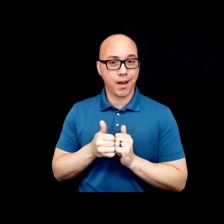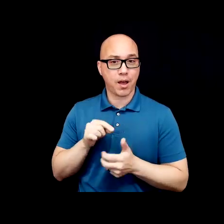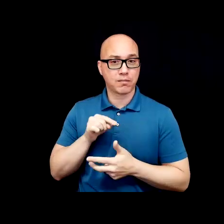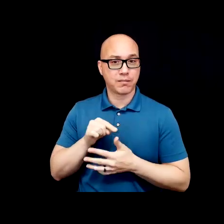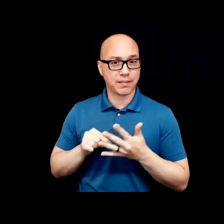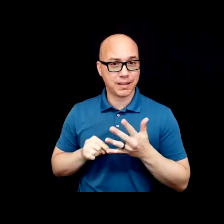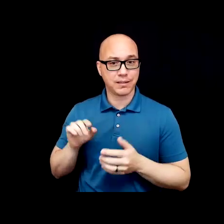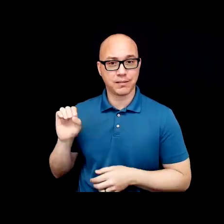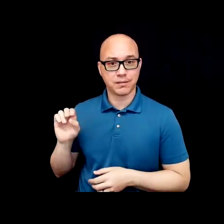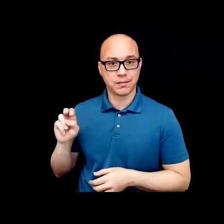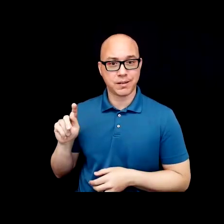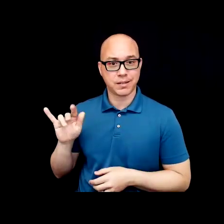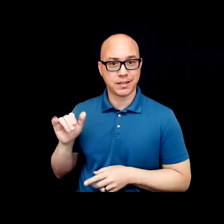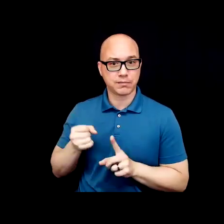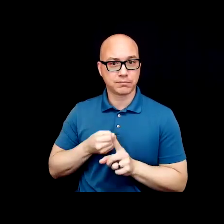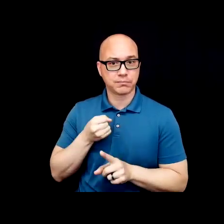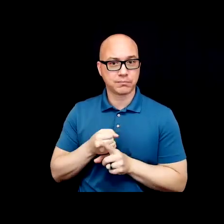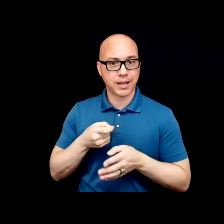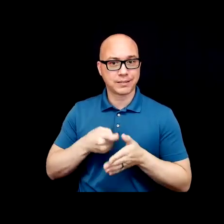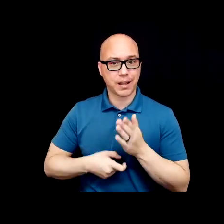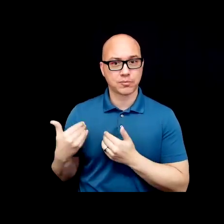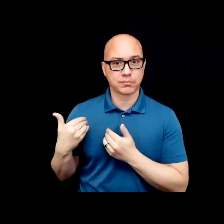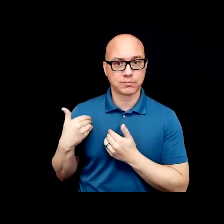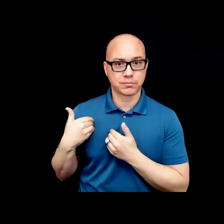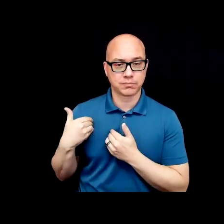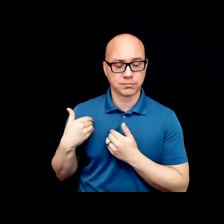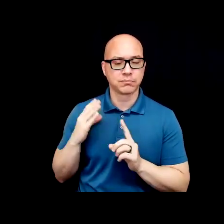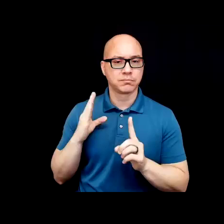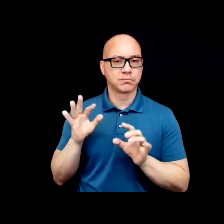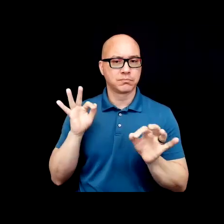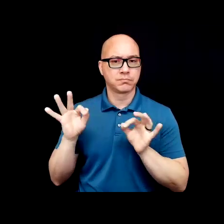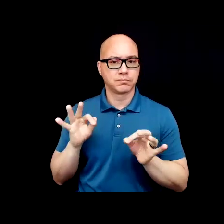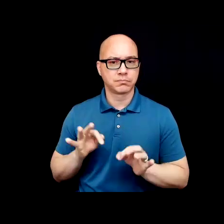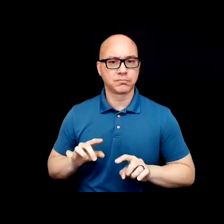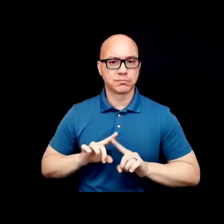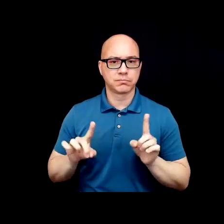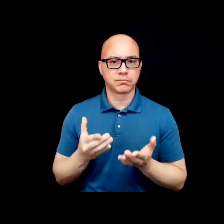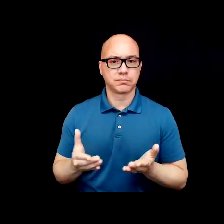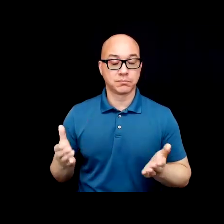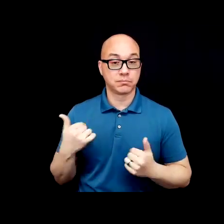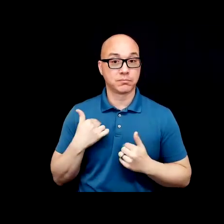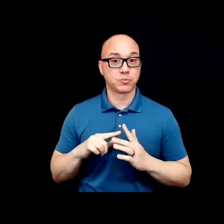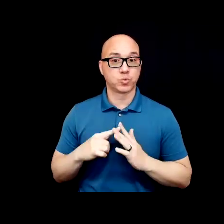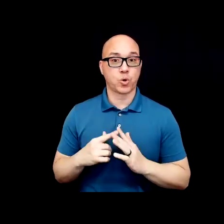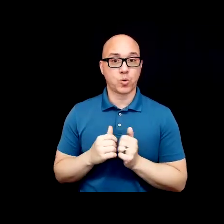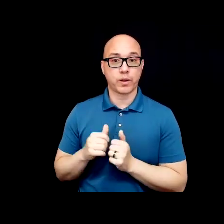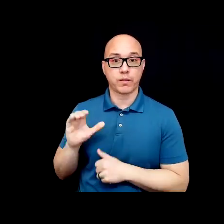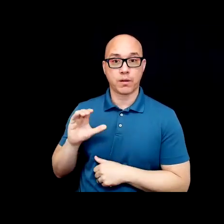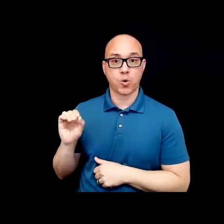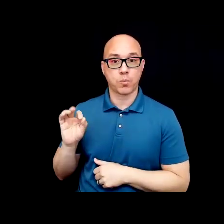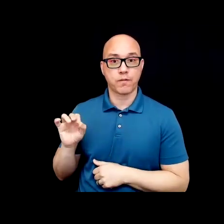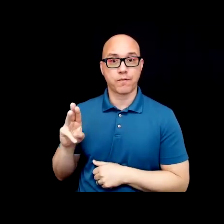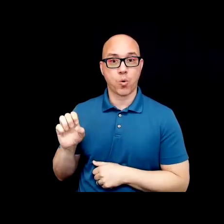obligations. So our panel here will be talking about a number of those issues here, and I'm going to start with corporate forms